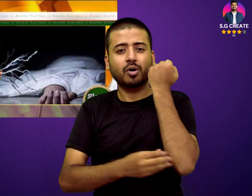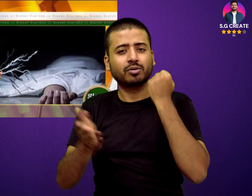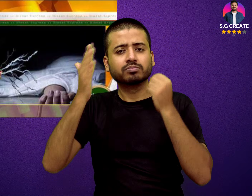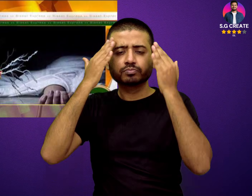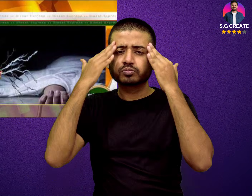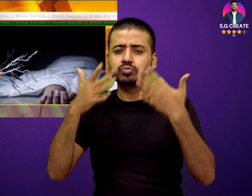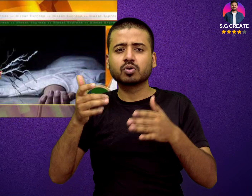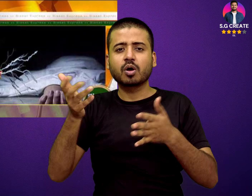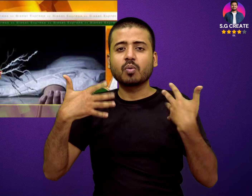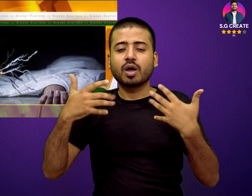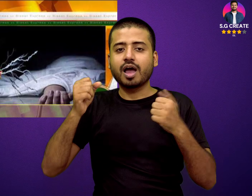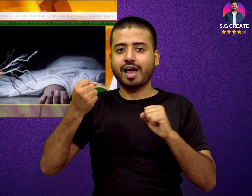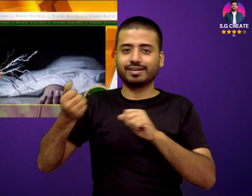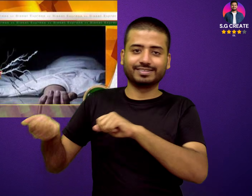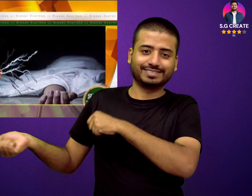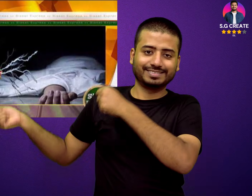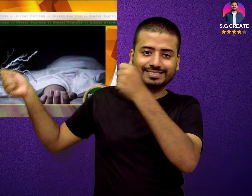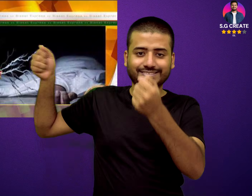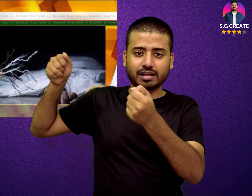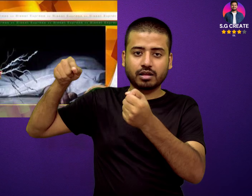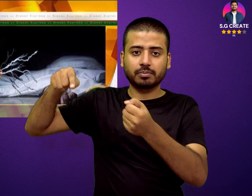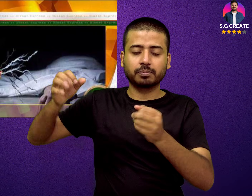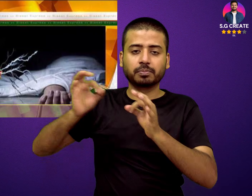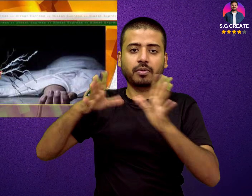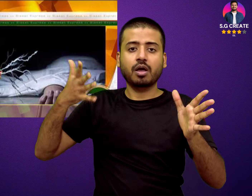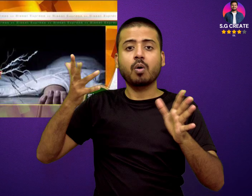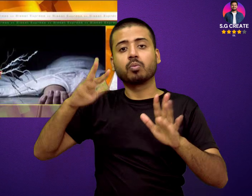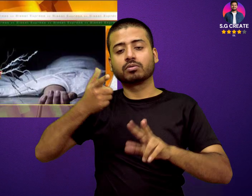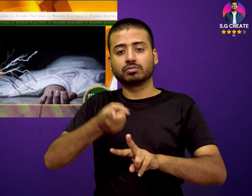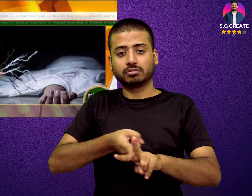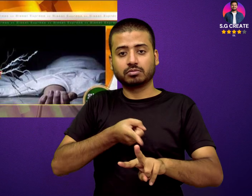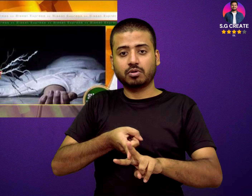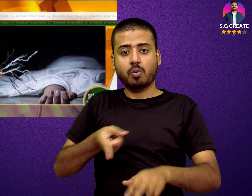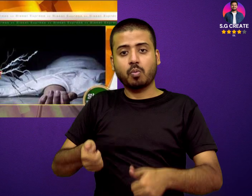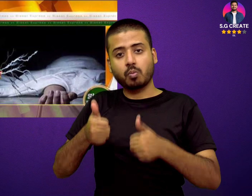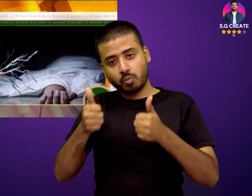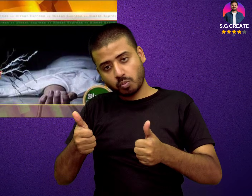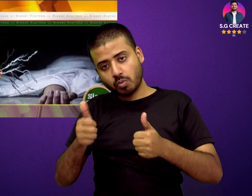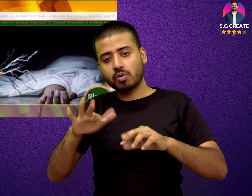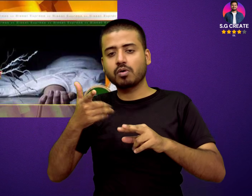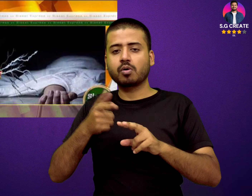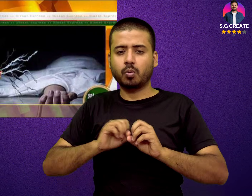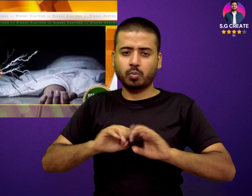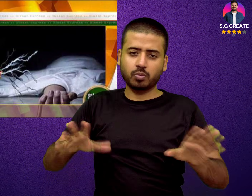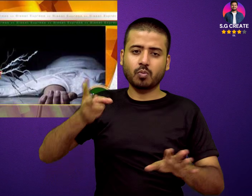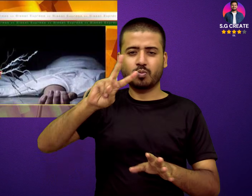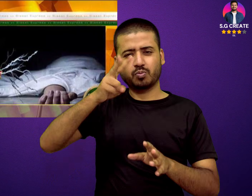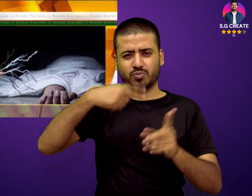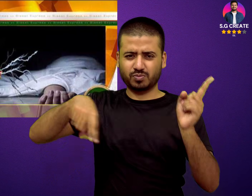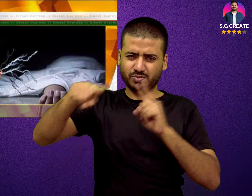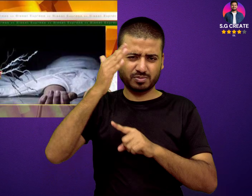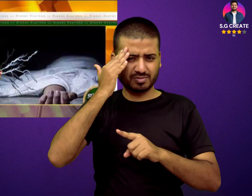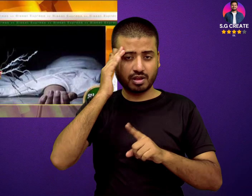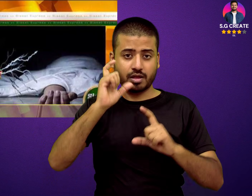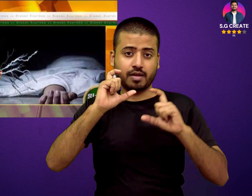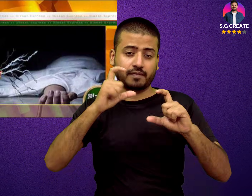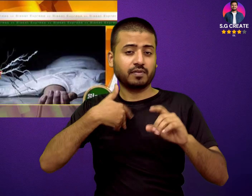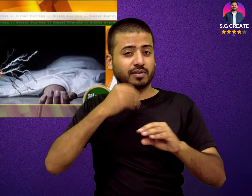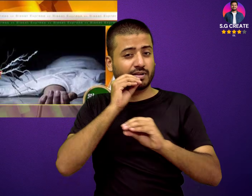while operating or touching an air cooler. Inspect the wiring. Routinely check the power cord and internal pump wires for any